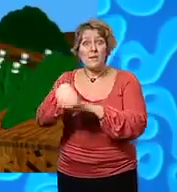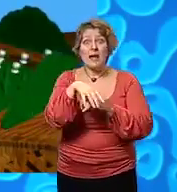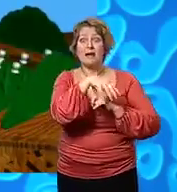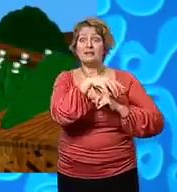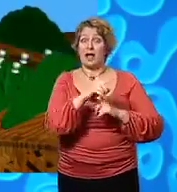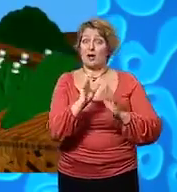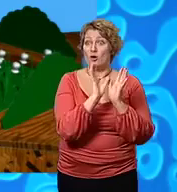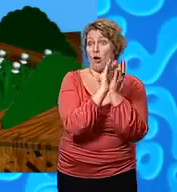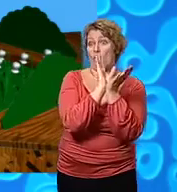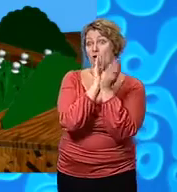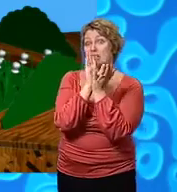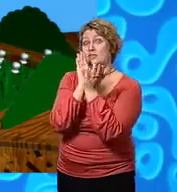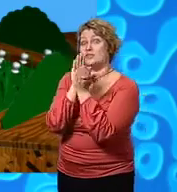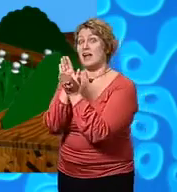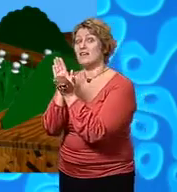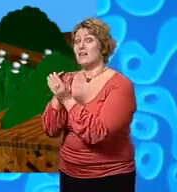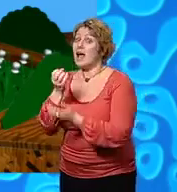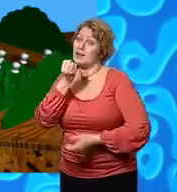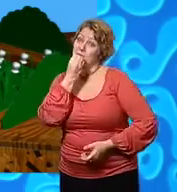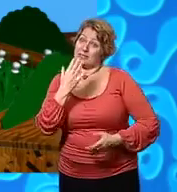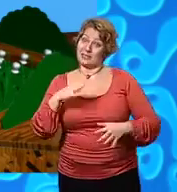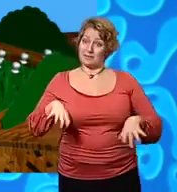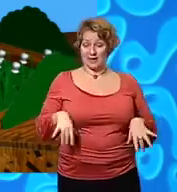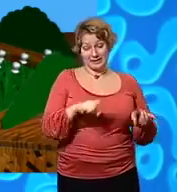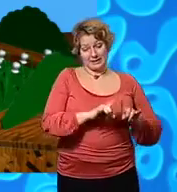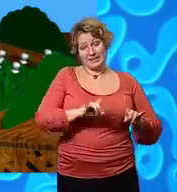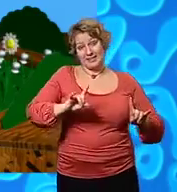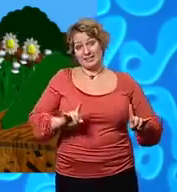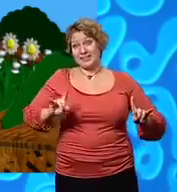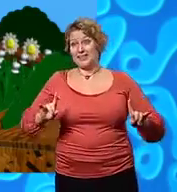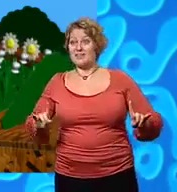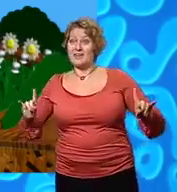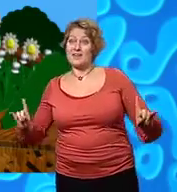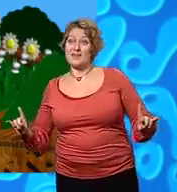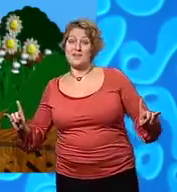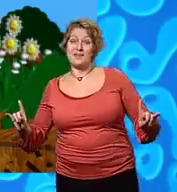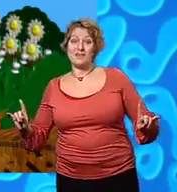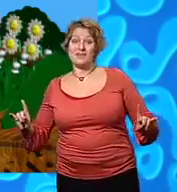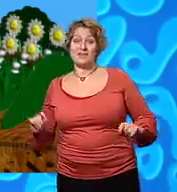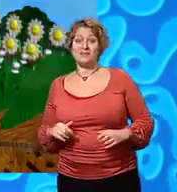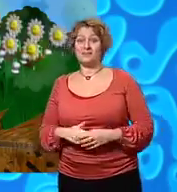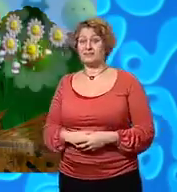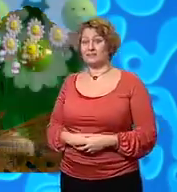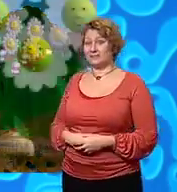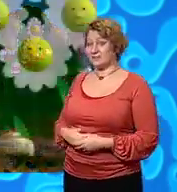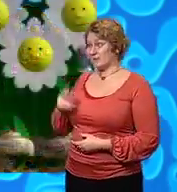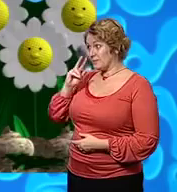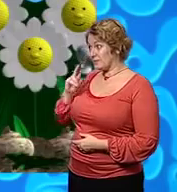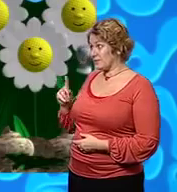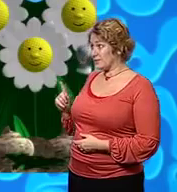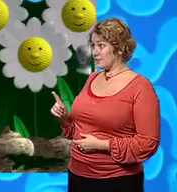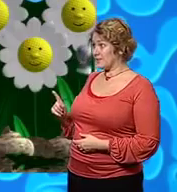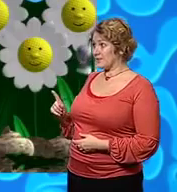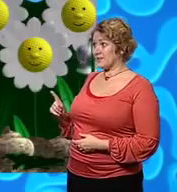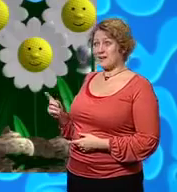silver bells and cockle shells and pretty maids all in a row, row, row, and pretty